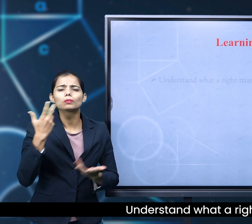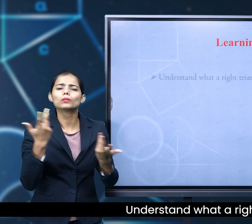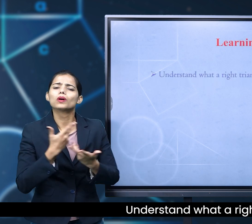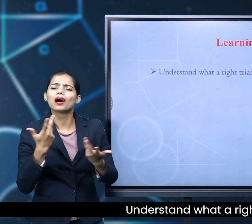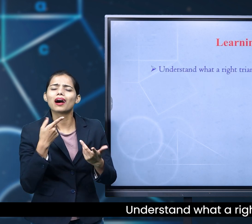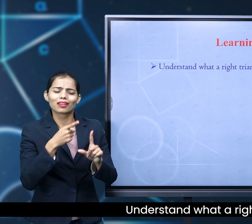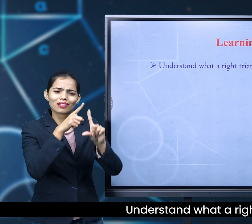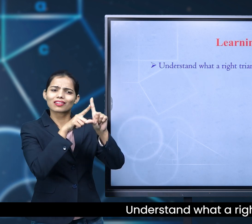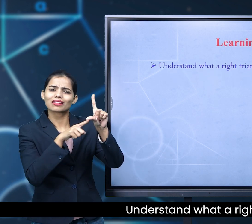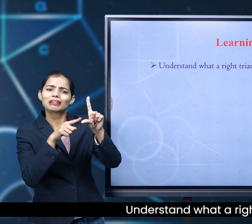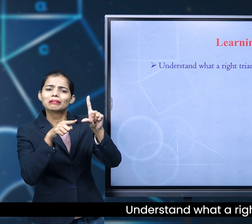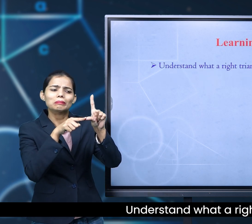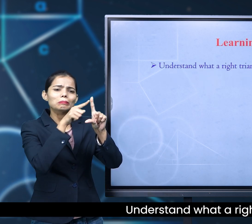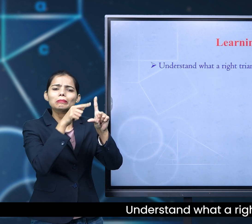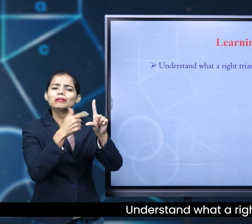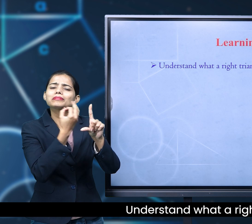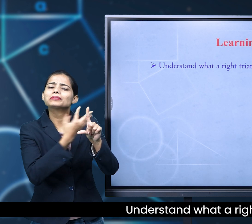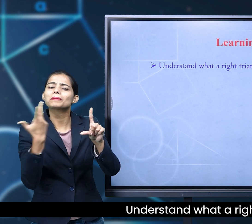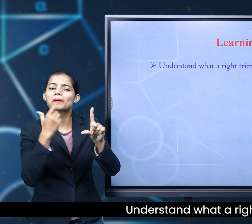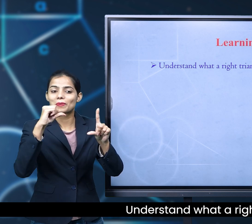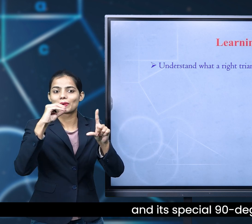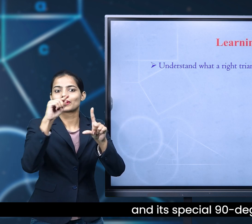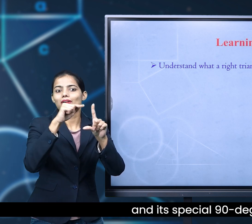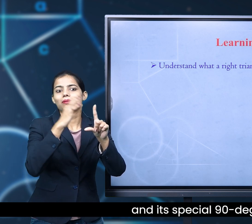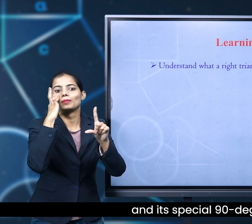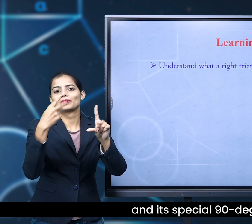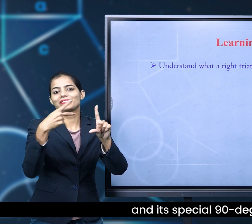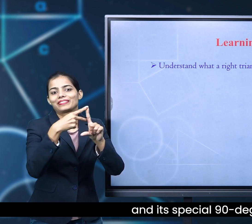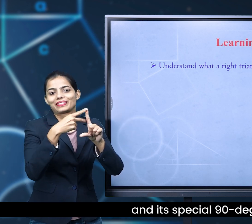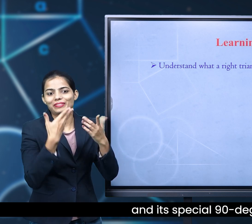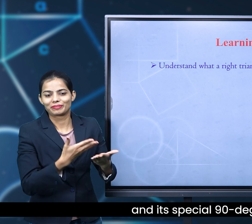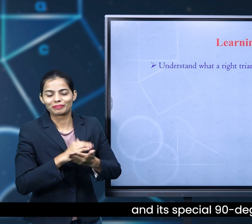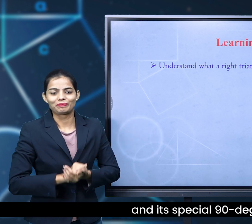understand what a right triangle is and its special 90-degree angle.